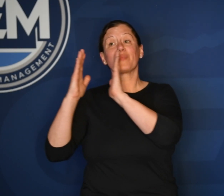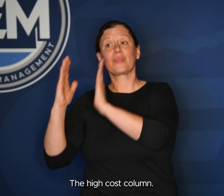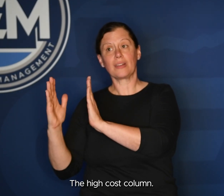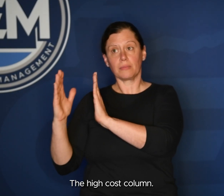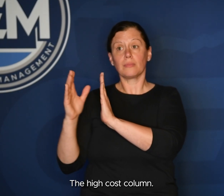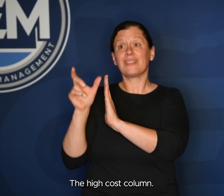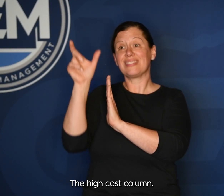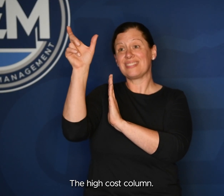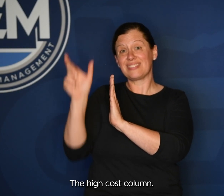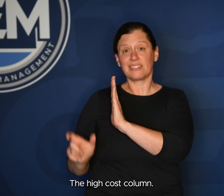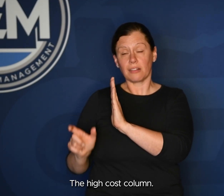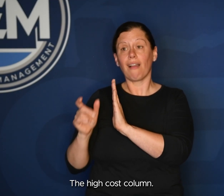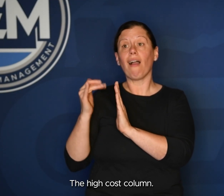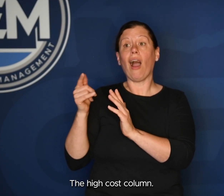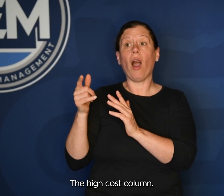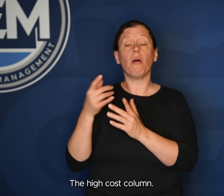The high-cost column.